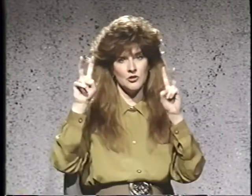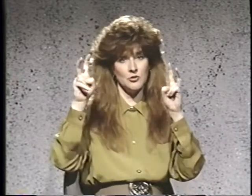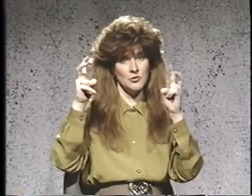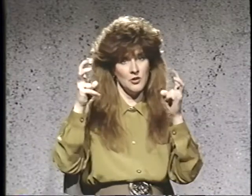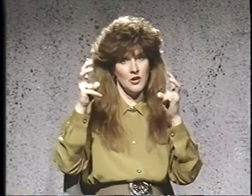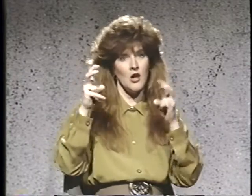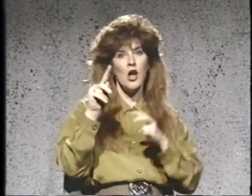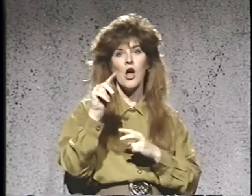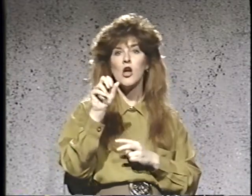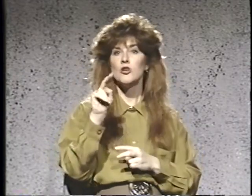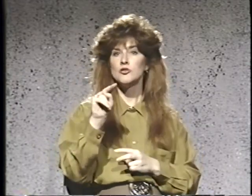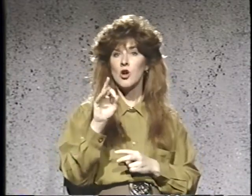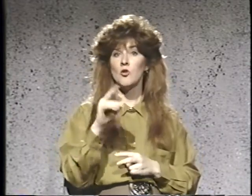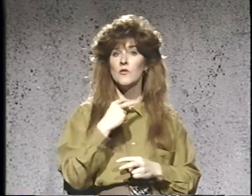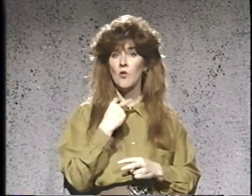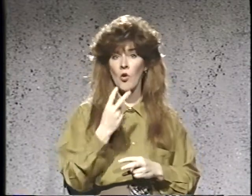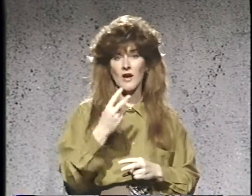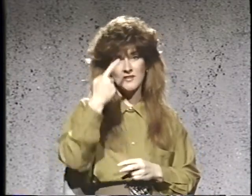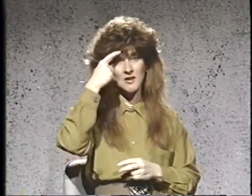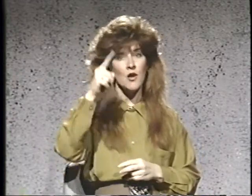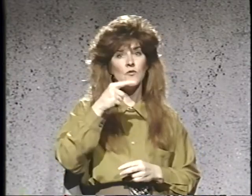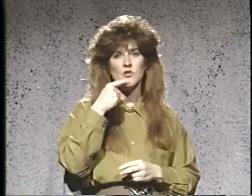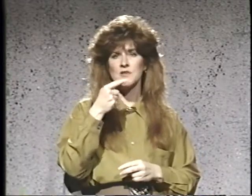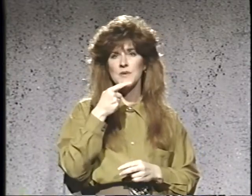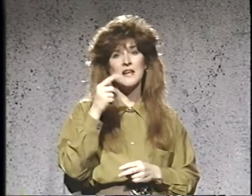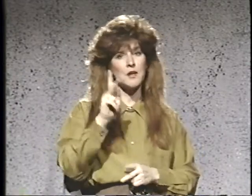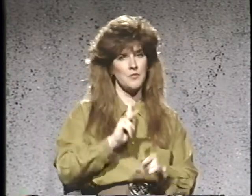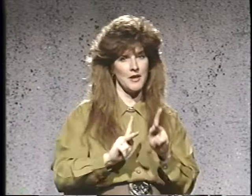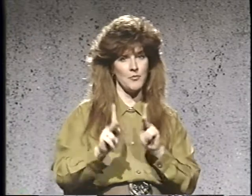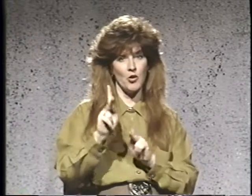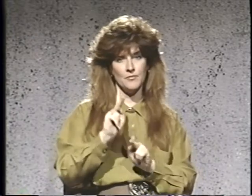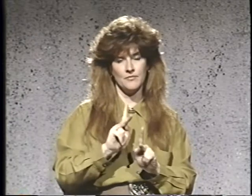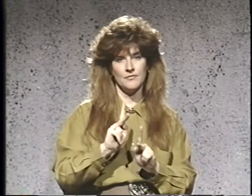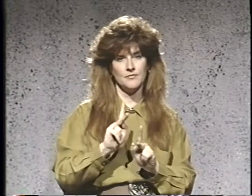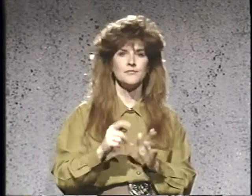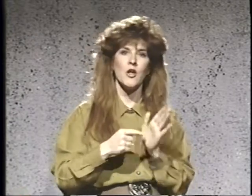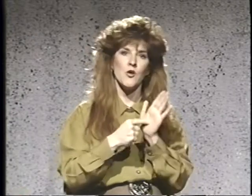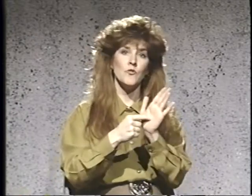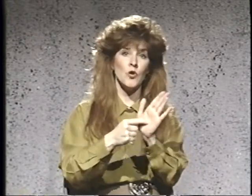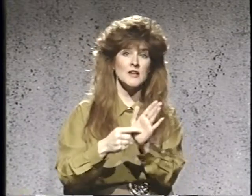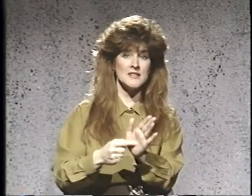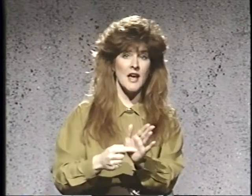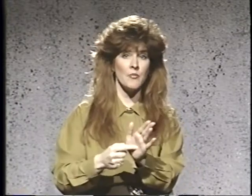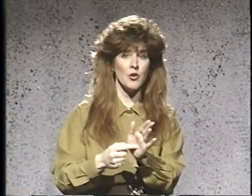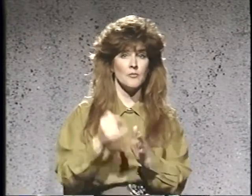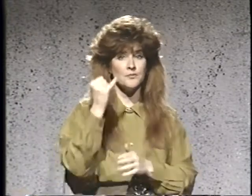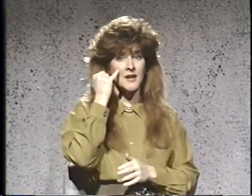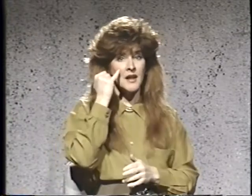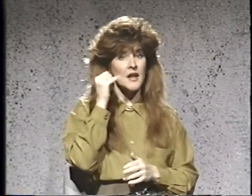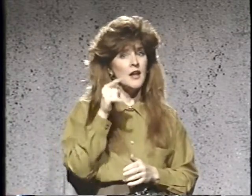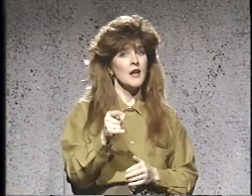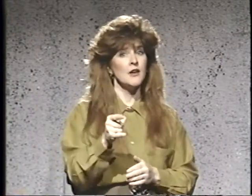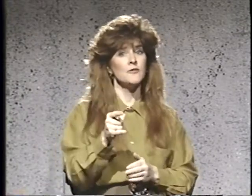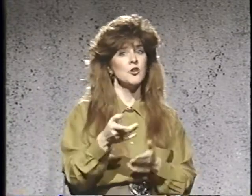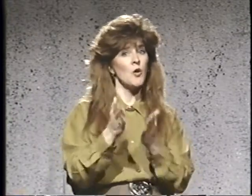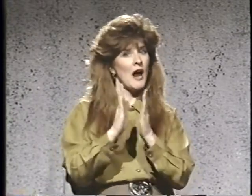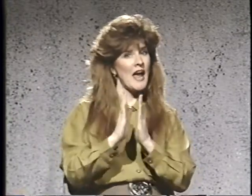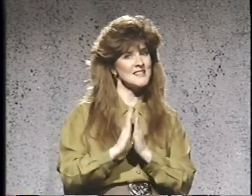to tone of voice for speaking people. For example, if you are asking